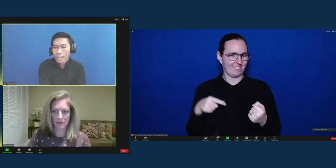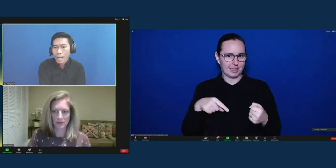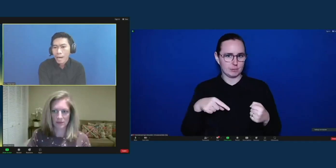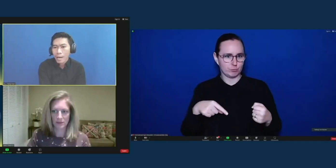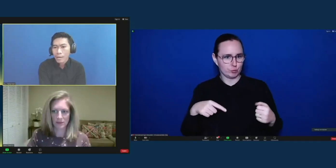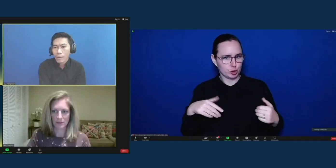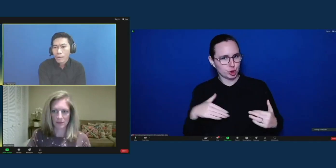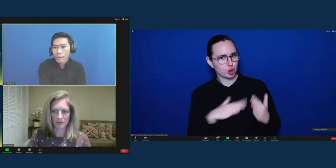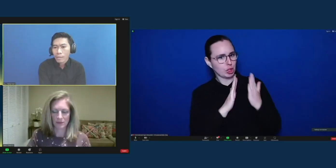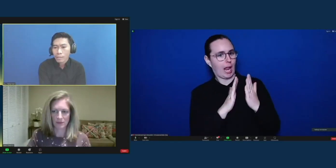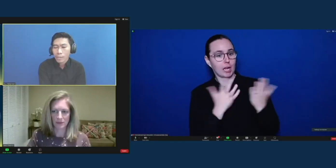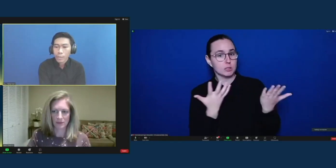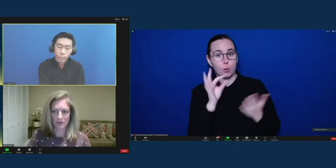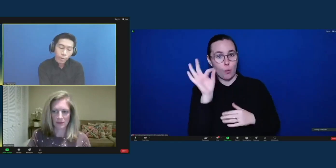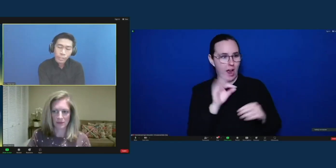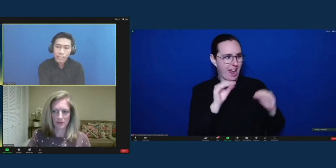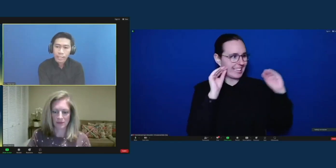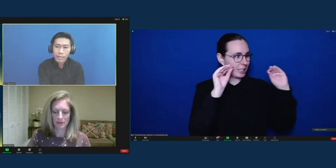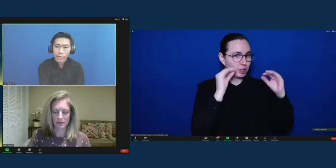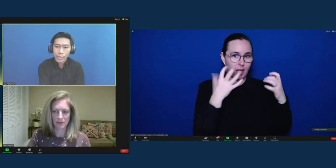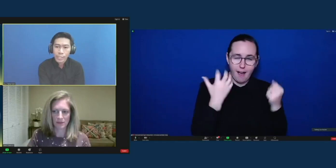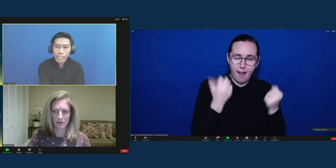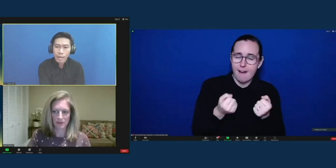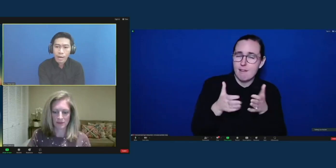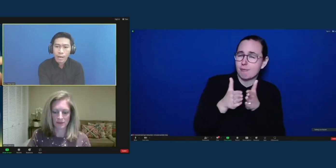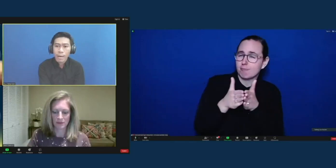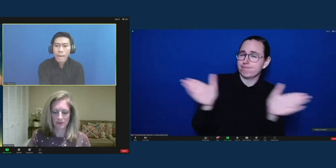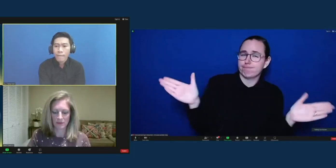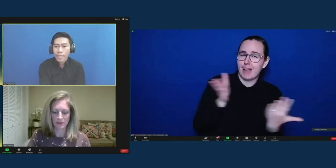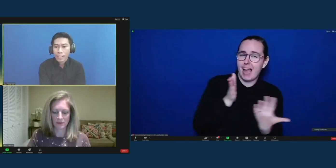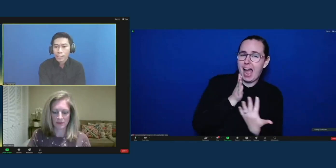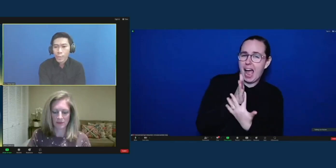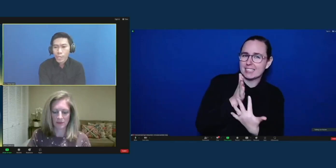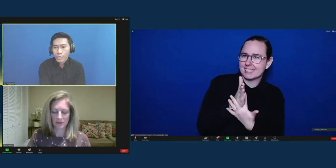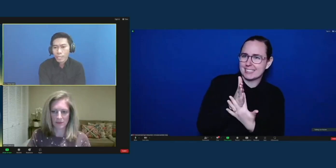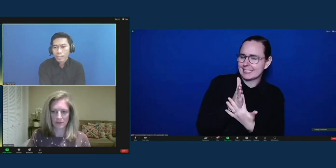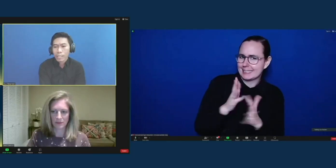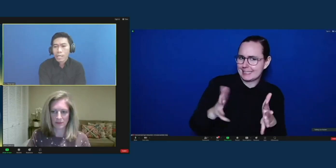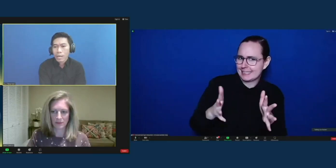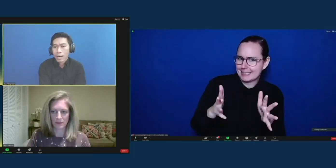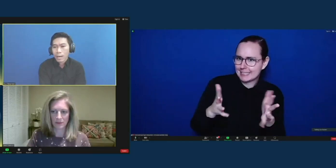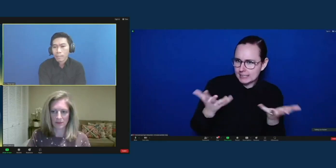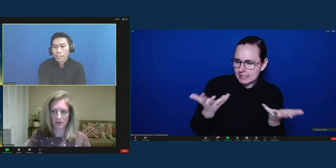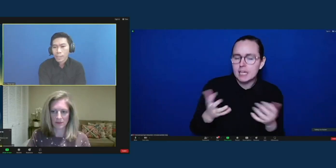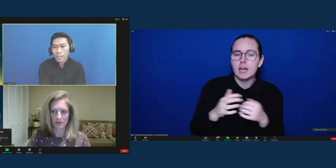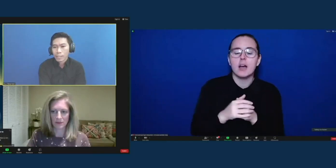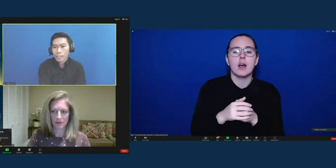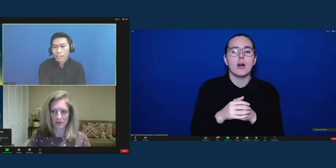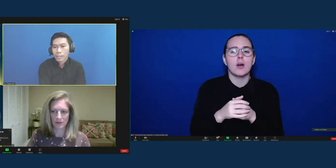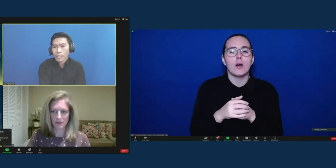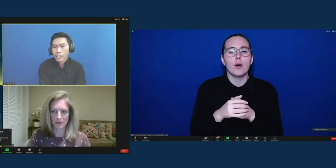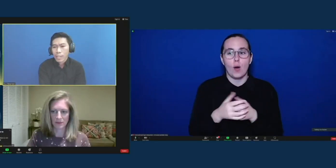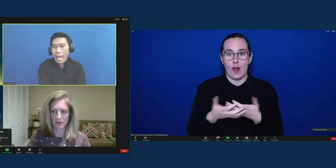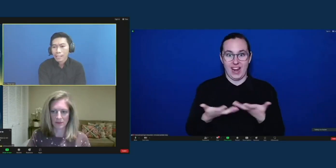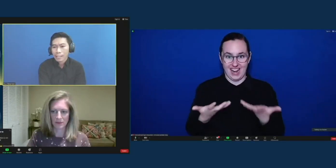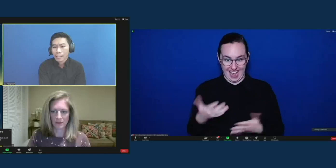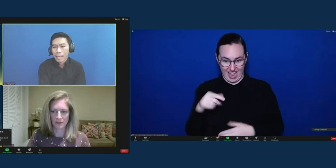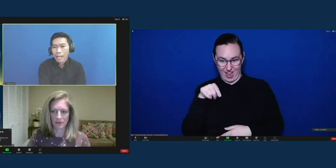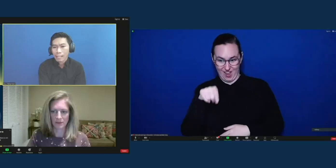But now, so the most that they are using are fitted to hearing students.